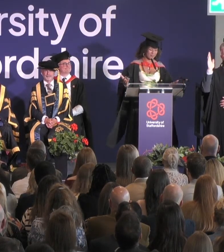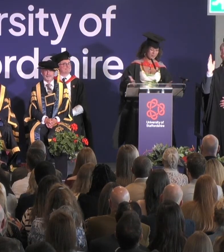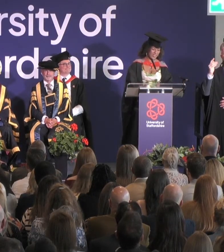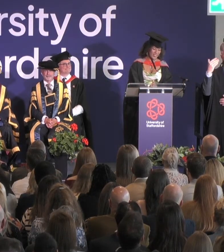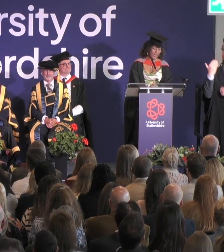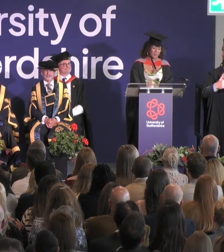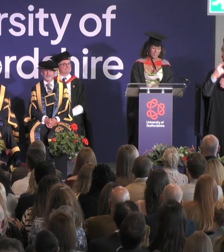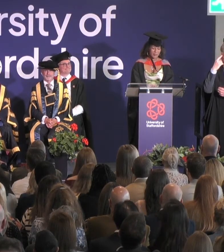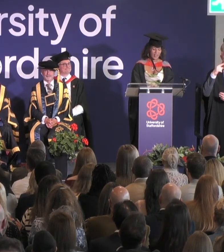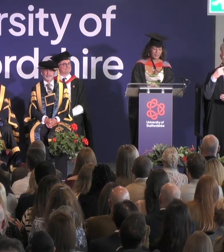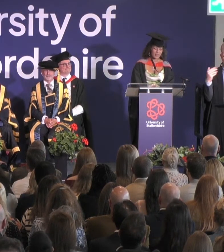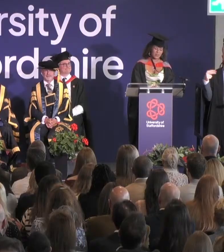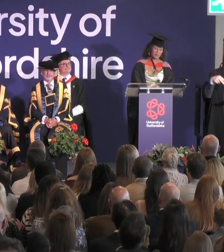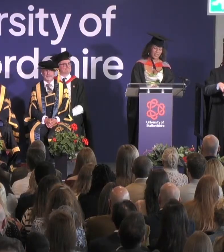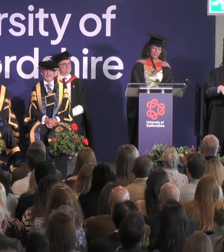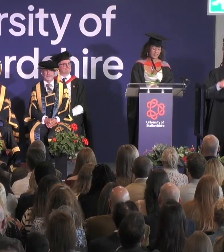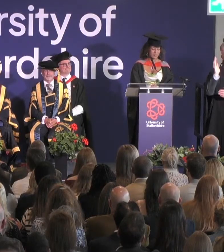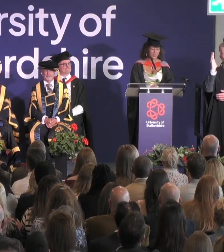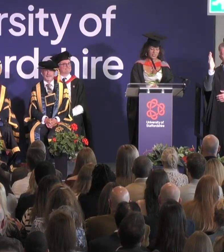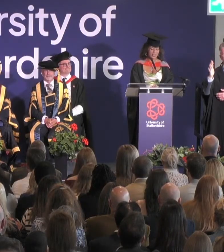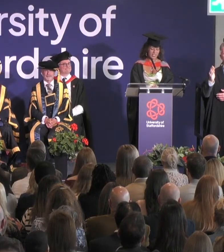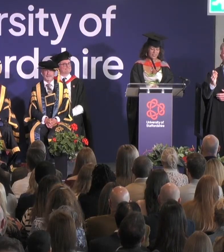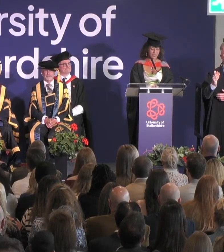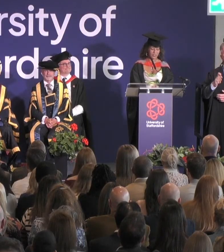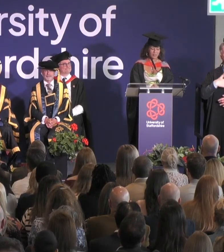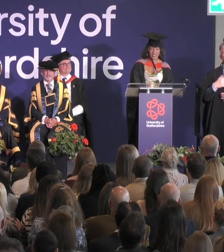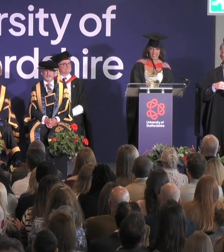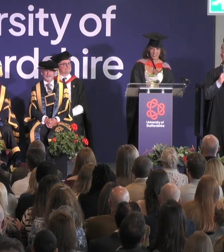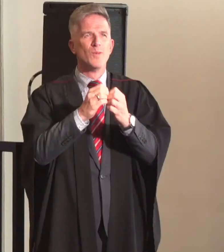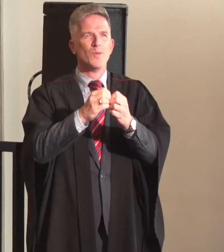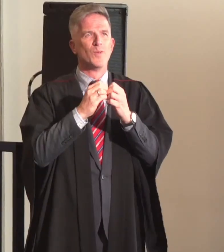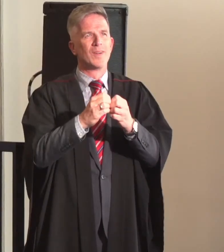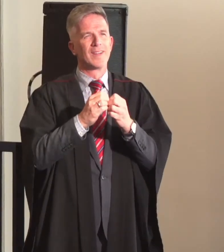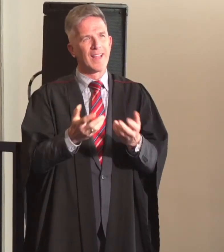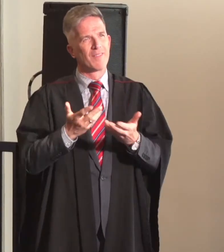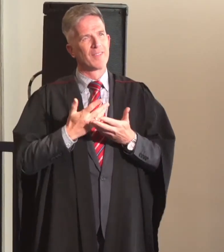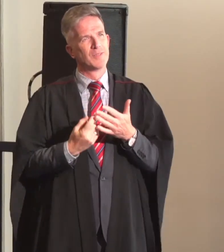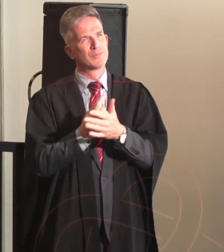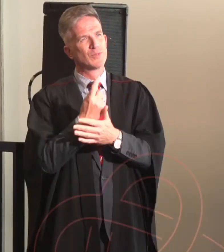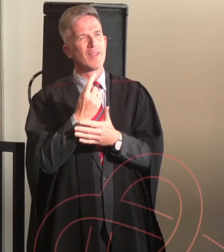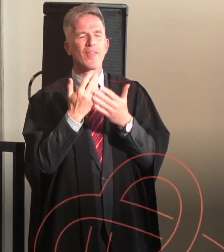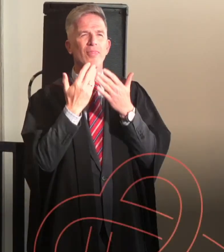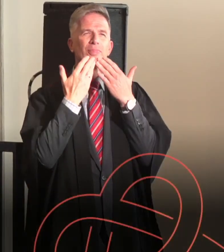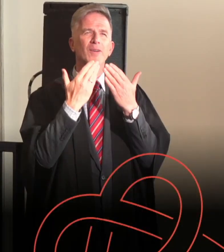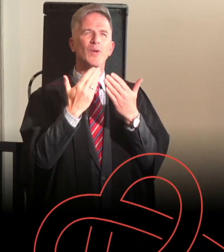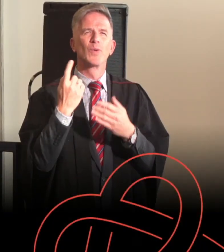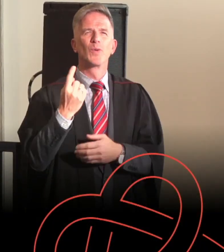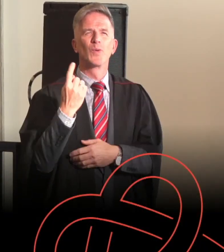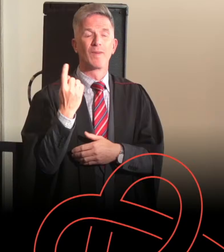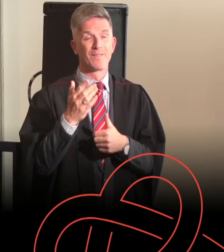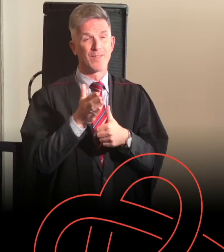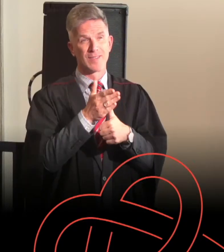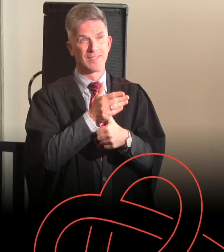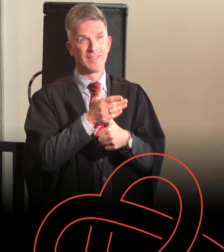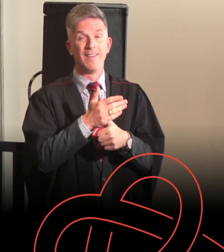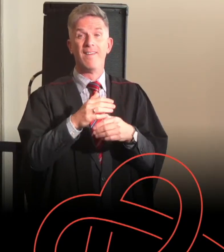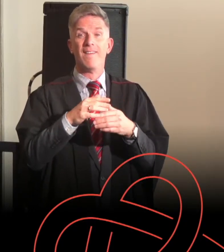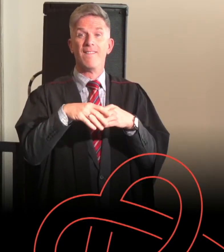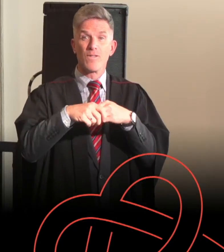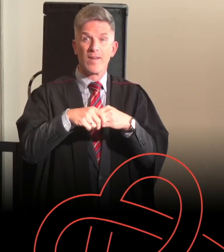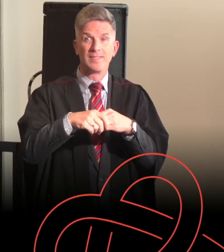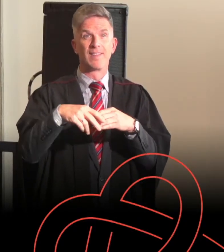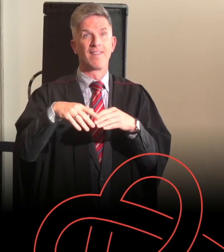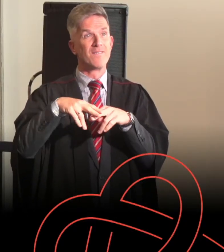I am. I'm incredibly grateful to have been given this opportunity. So to begin, I would like to thank my friends and family, lecturers, the staff throughout